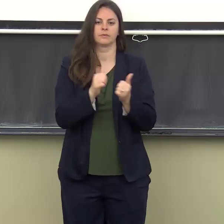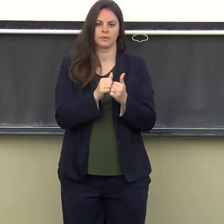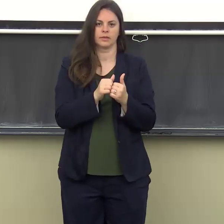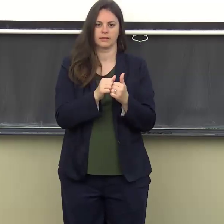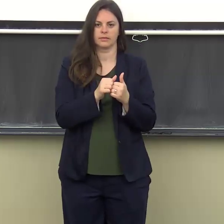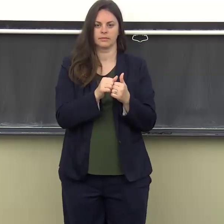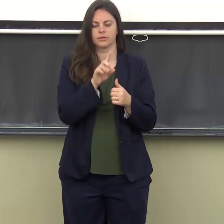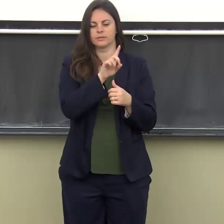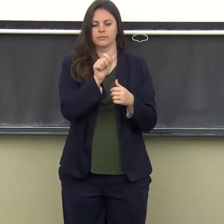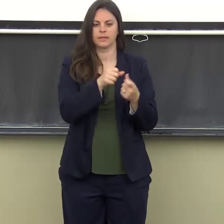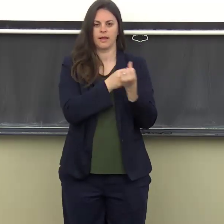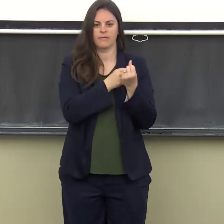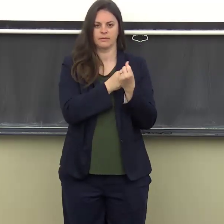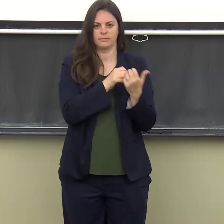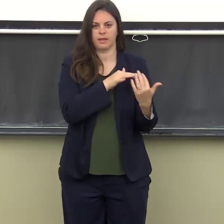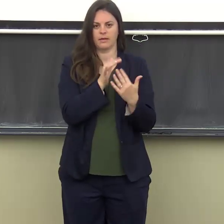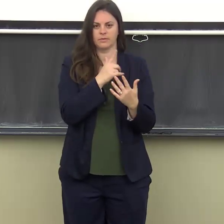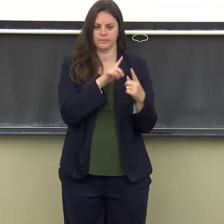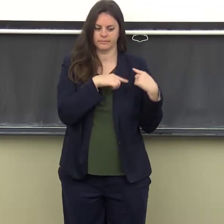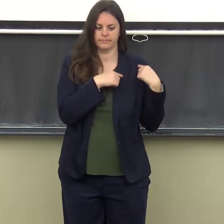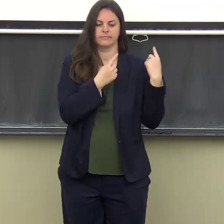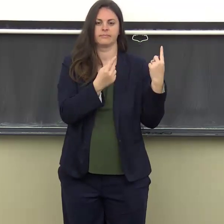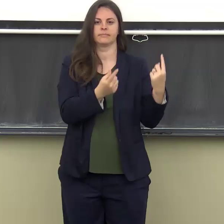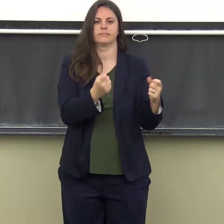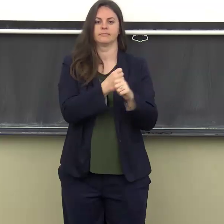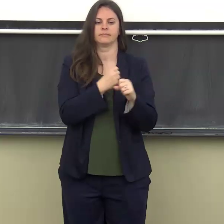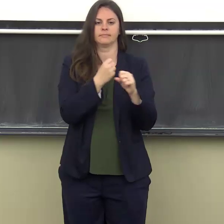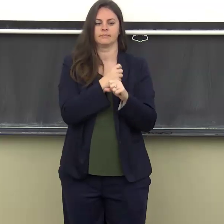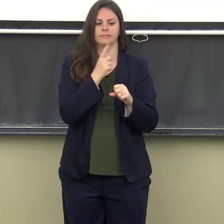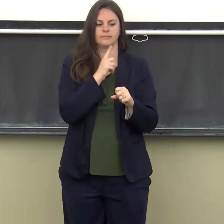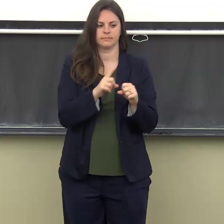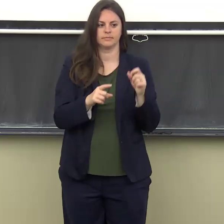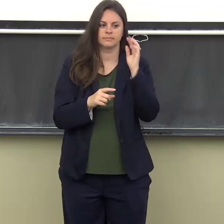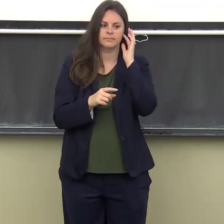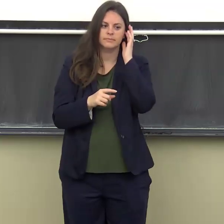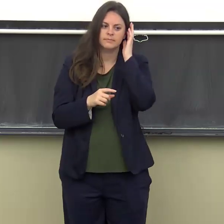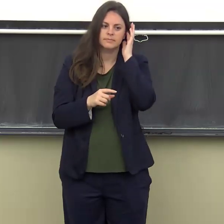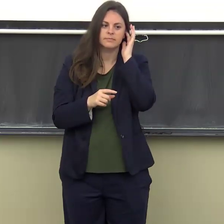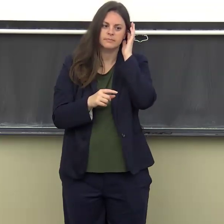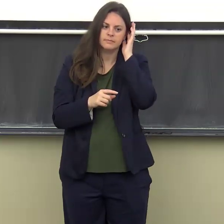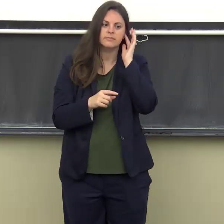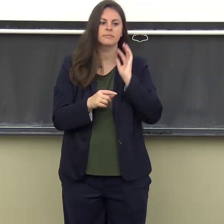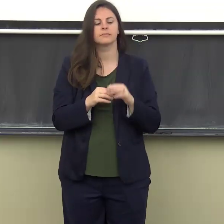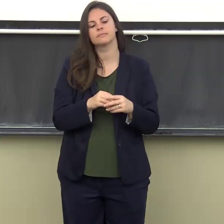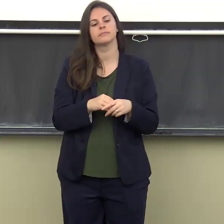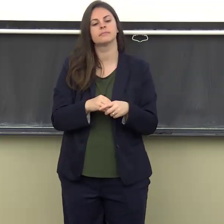disability advocacy battles that we've been fighting for quite some time. And I think if we had to